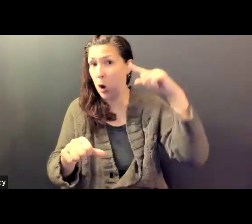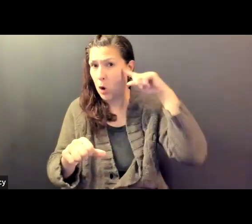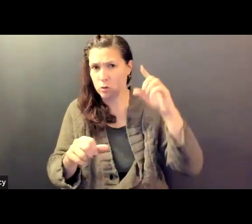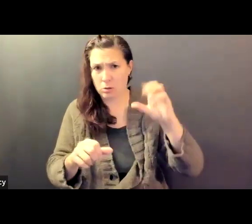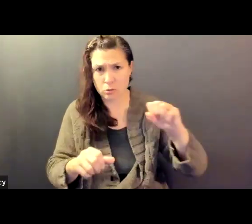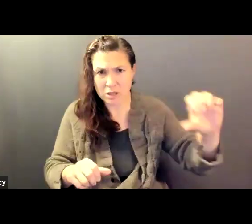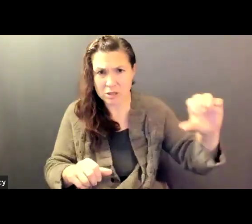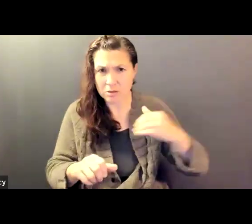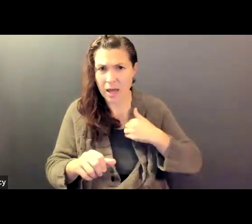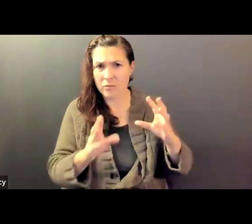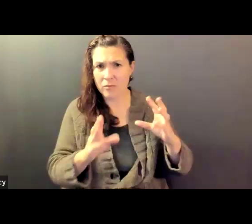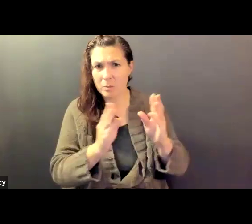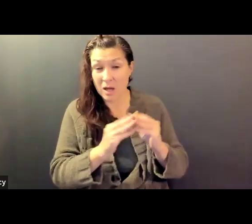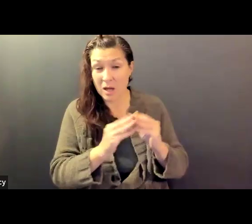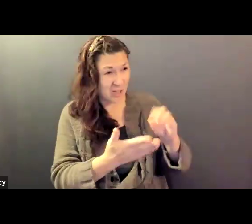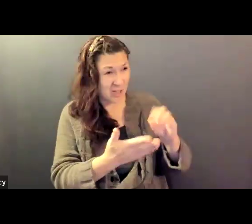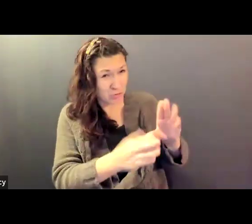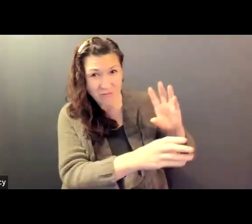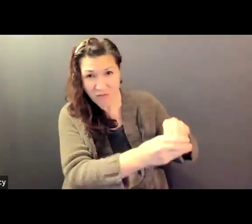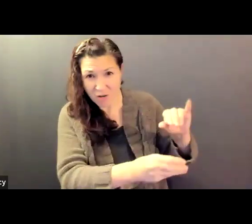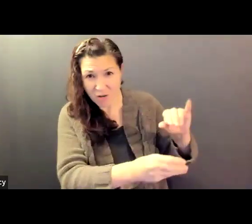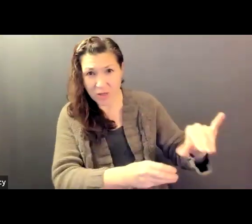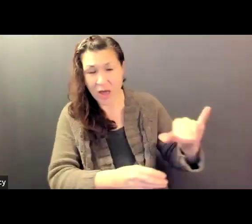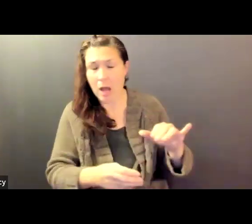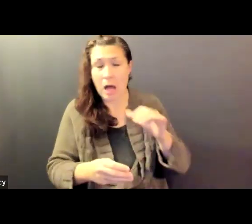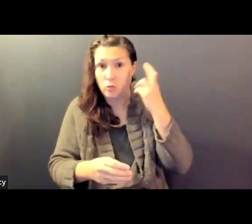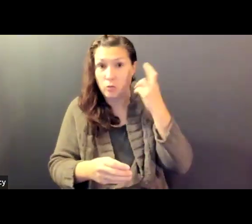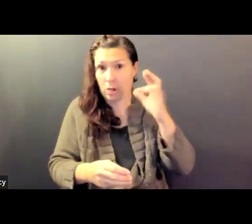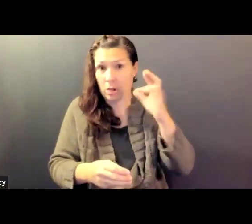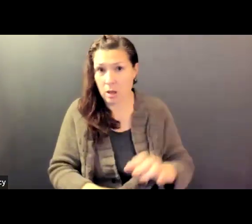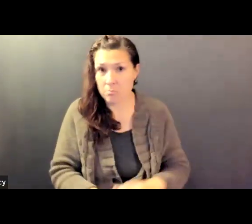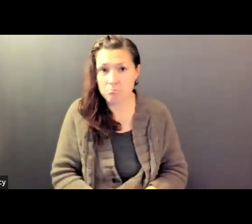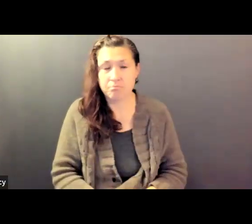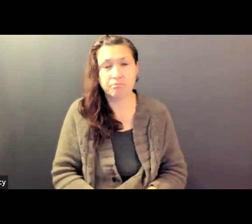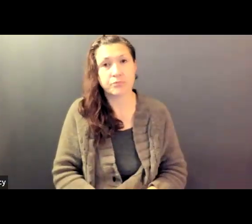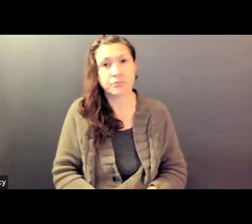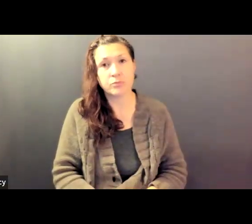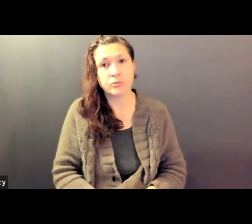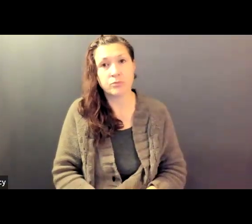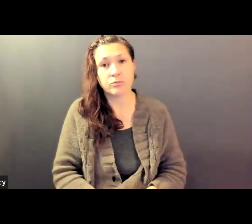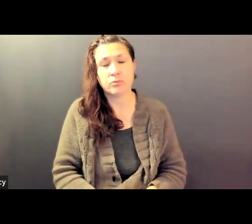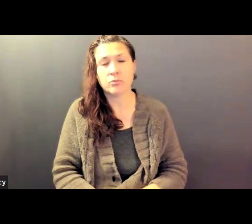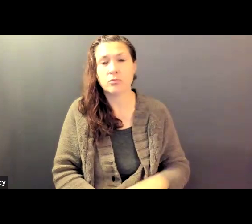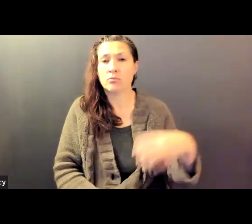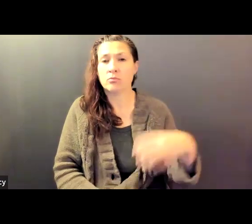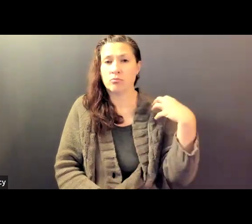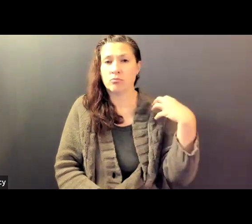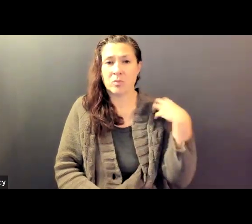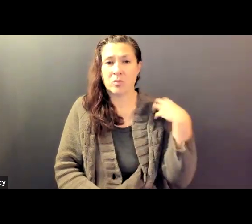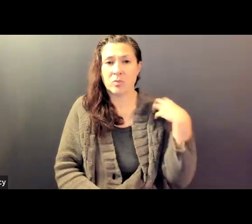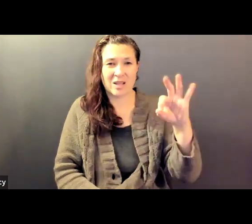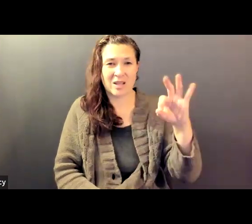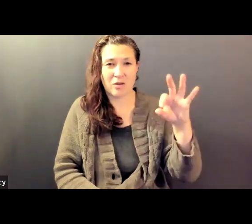like if students get the opportunity to hear of it and maybe get involved. How like Yes, ooh, Yeah, so I